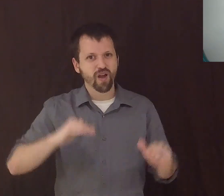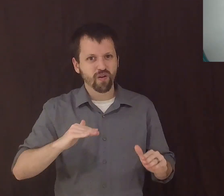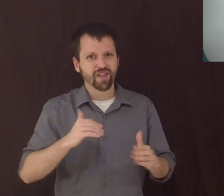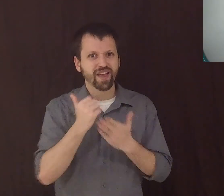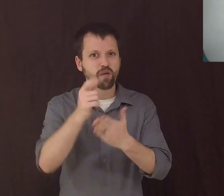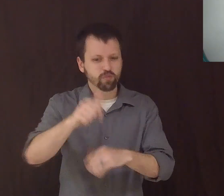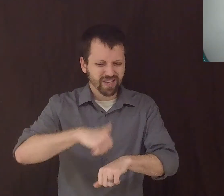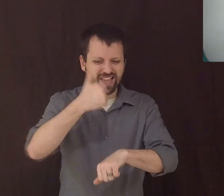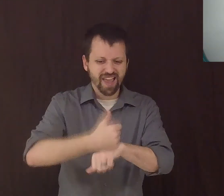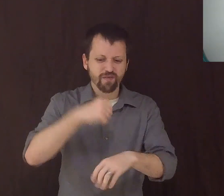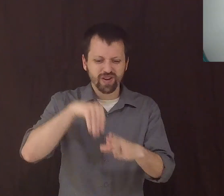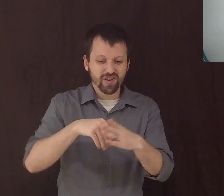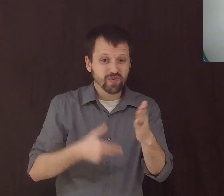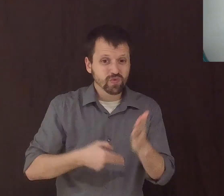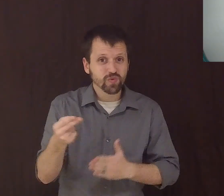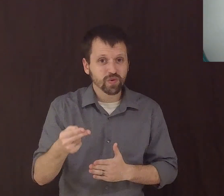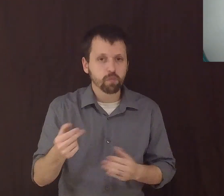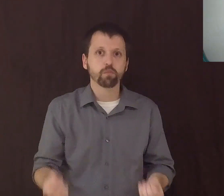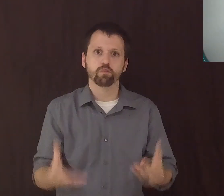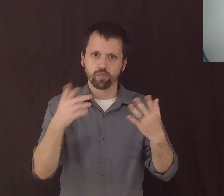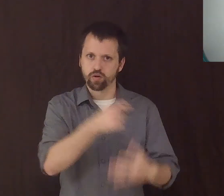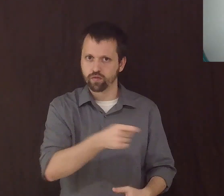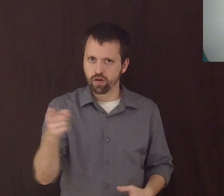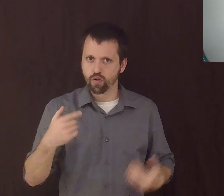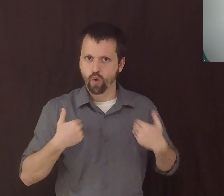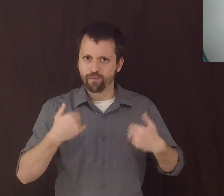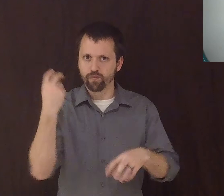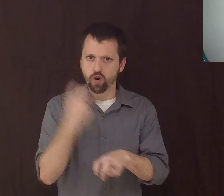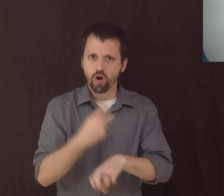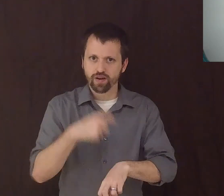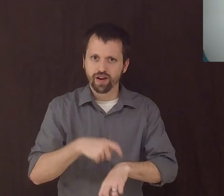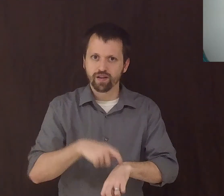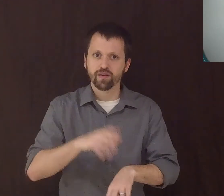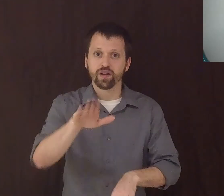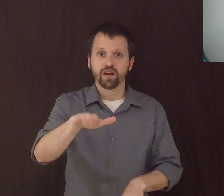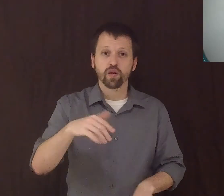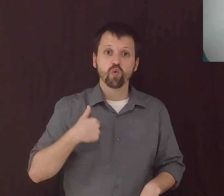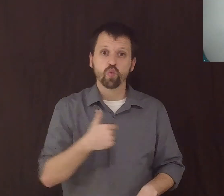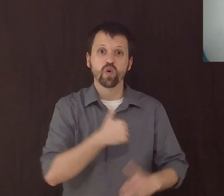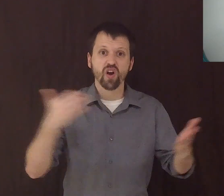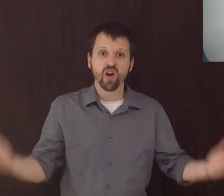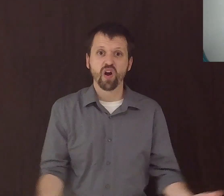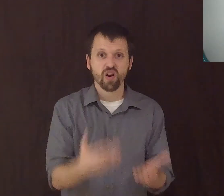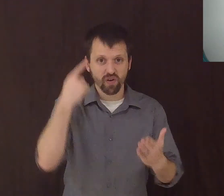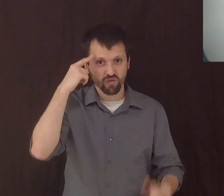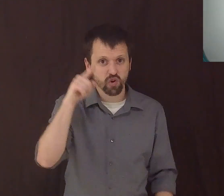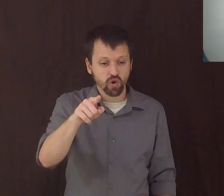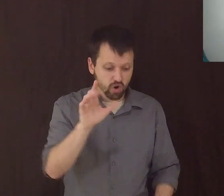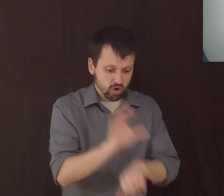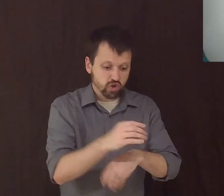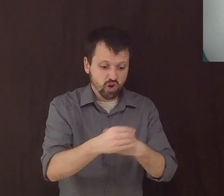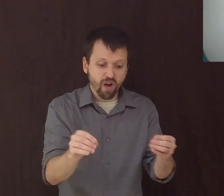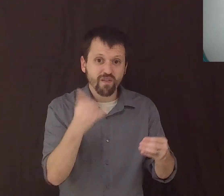ground you in some truth, because I know many of you are going through some hard times, and I want you to know we're here for you, and our church office phone lines are